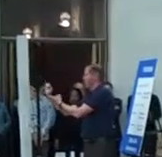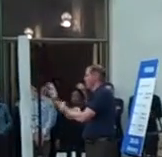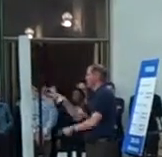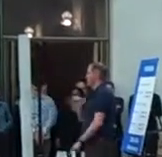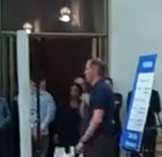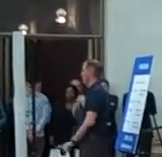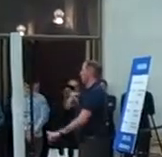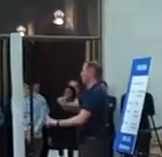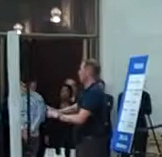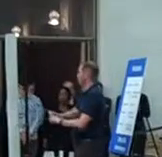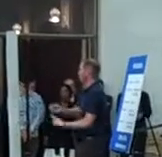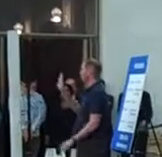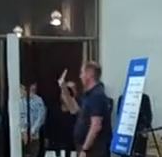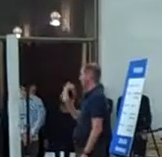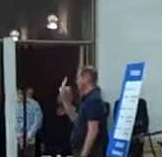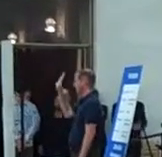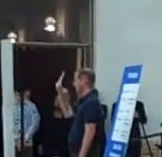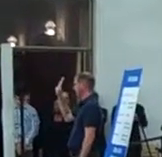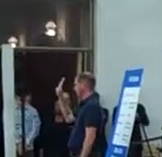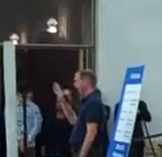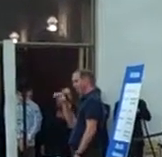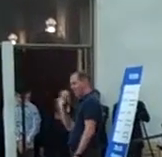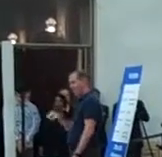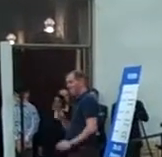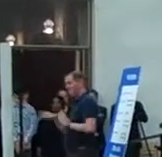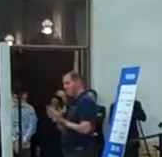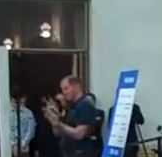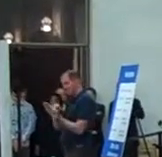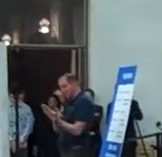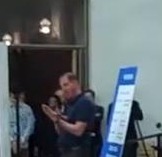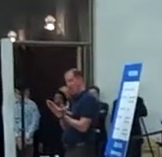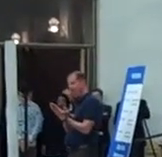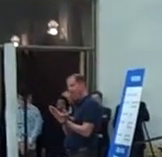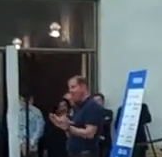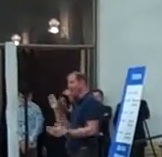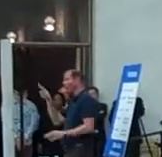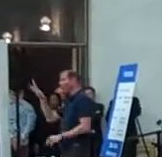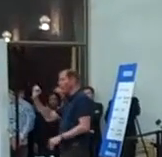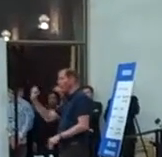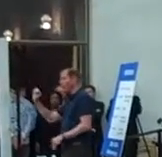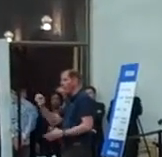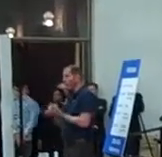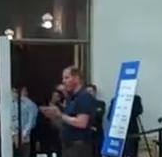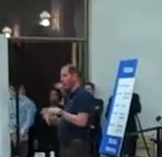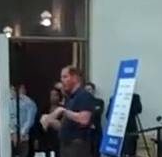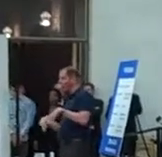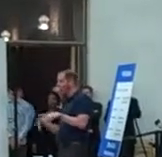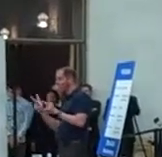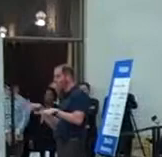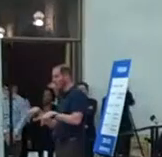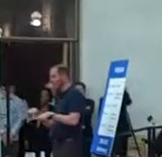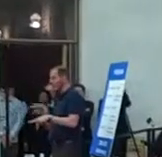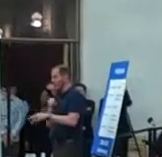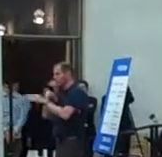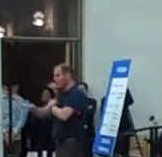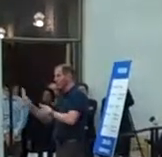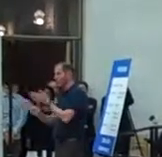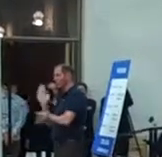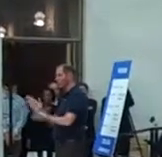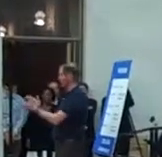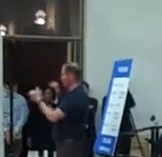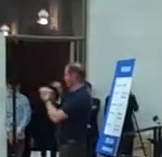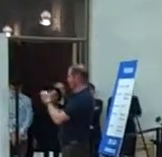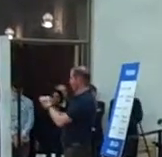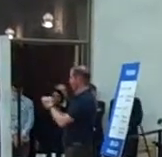was acceptable nomenclature. That was acceptable headline writing by the editors of local newspapers. That's how people